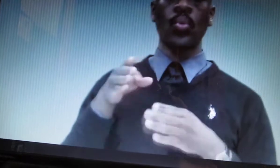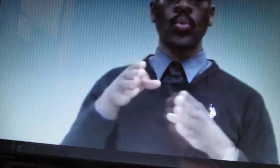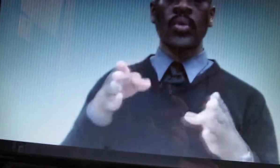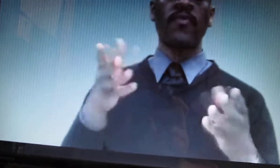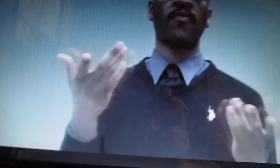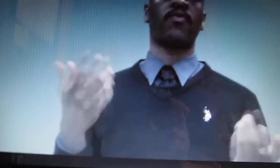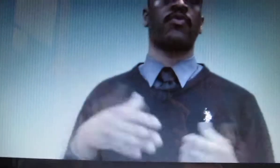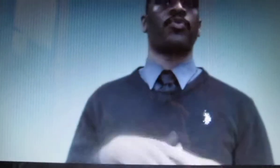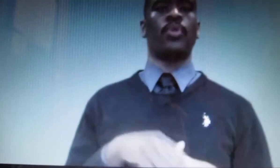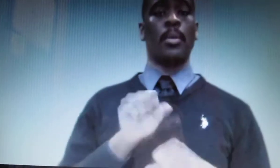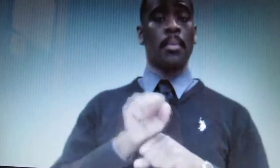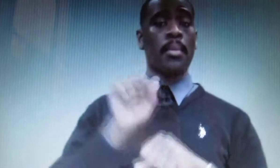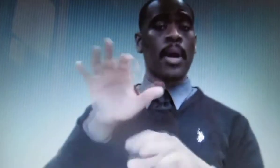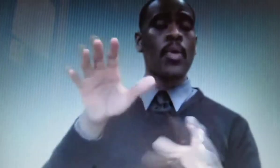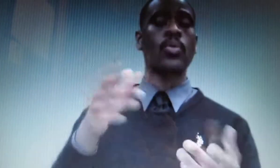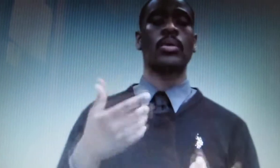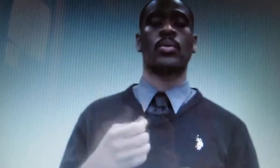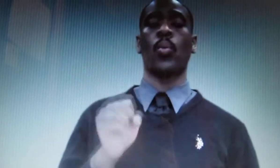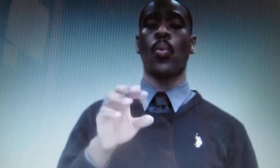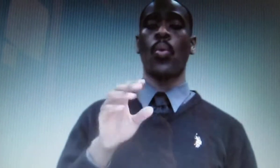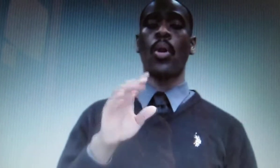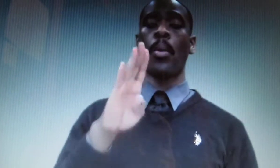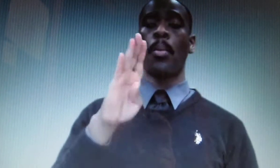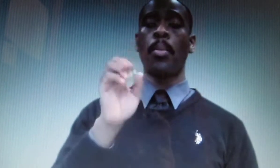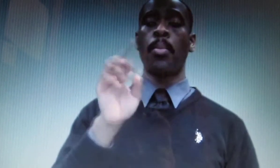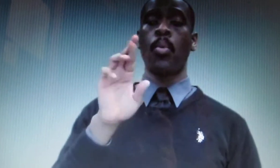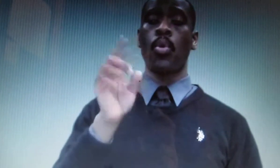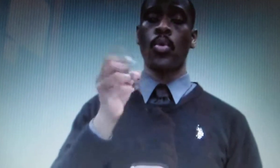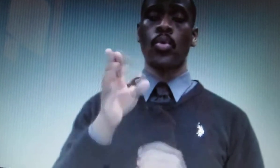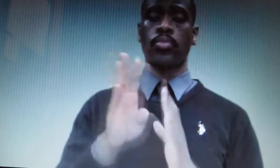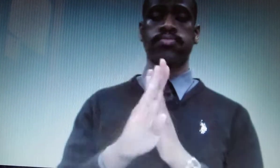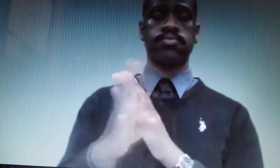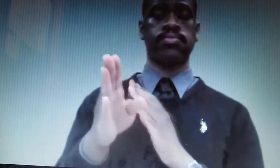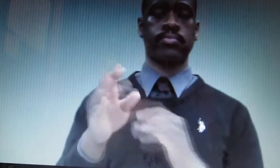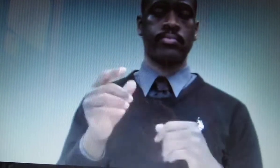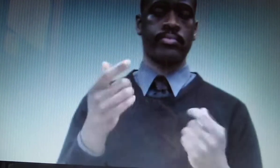maybe two cities that are divided by rivers or mountains.